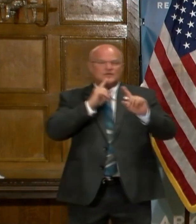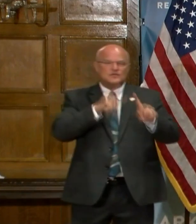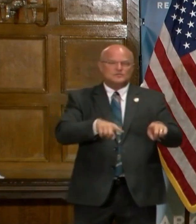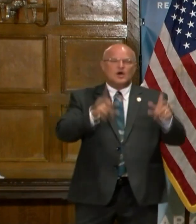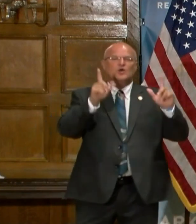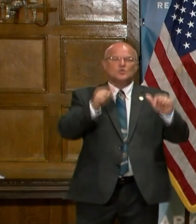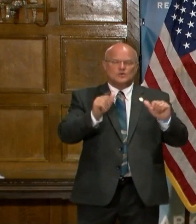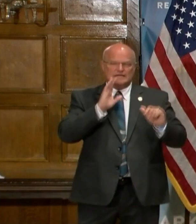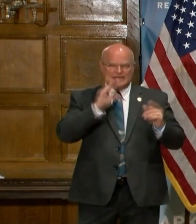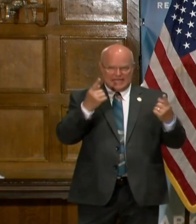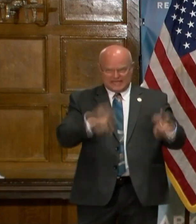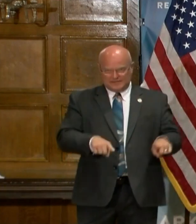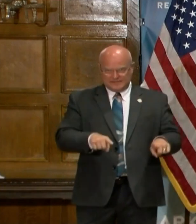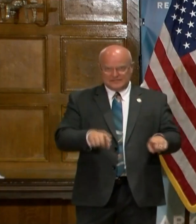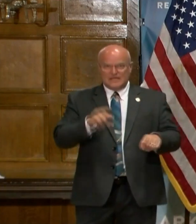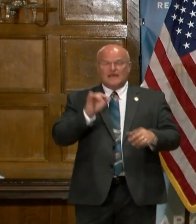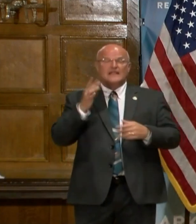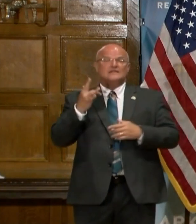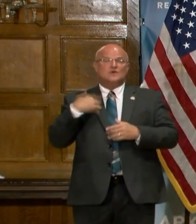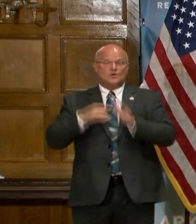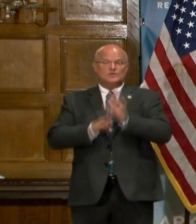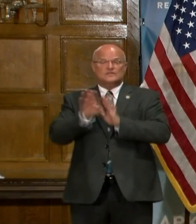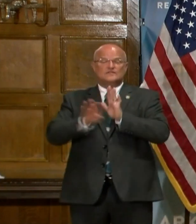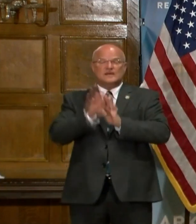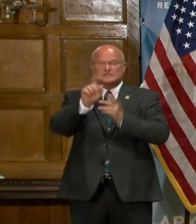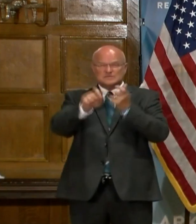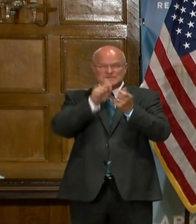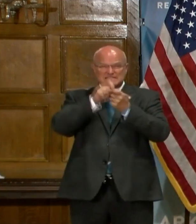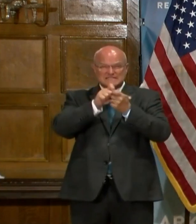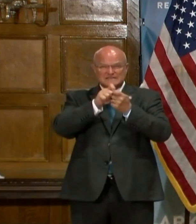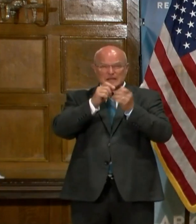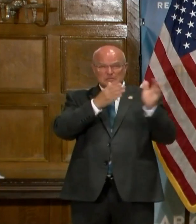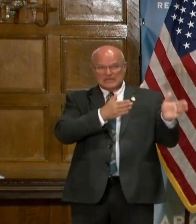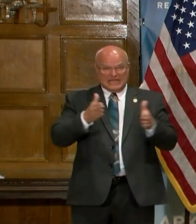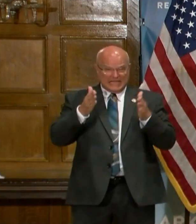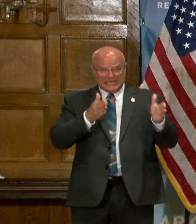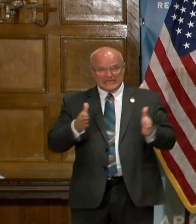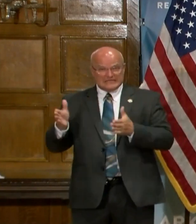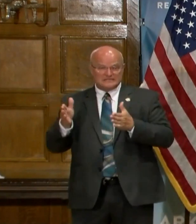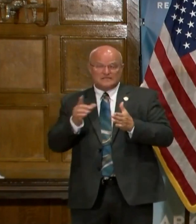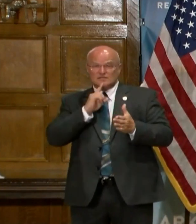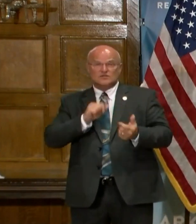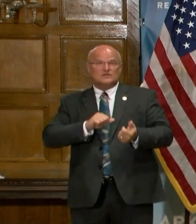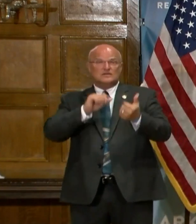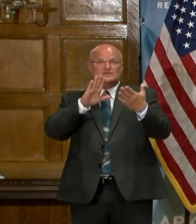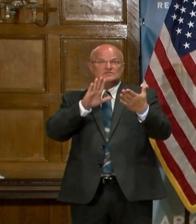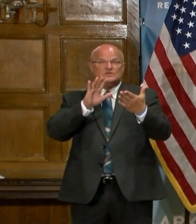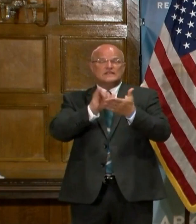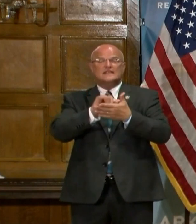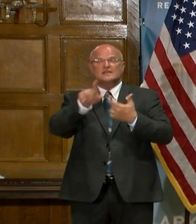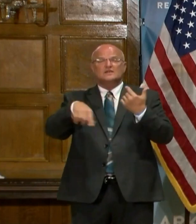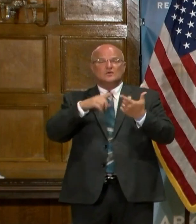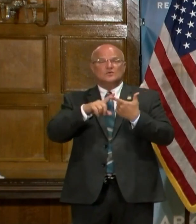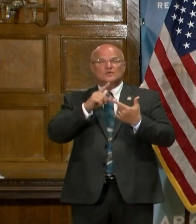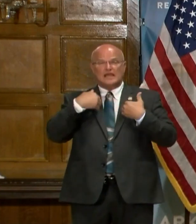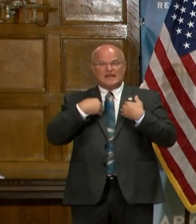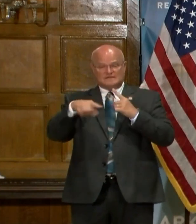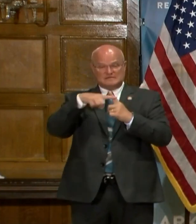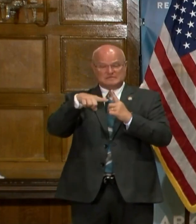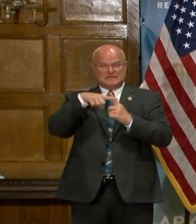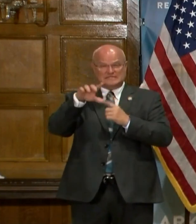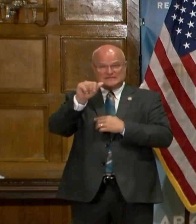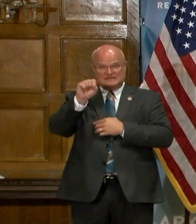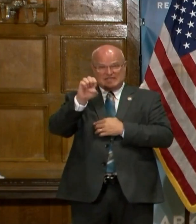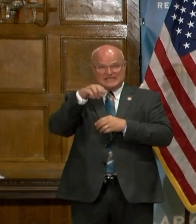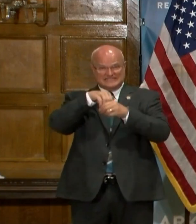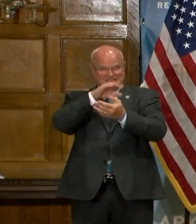when it does happen? And that's why we're developing the specific plans to address it whenever there is a positive